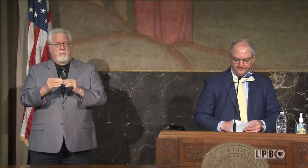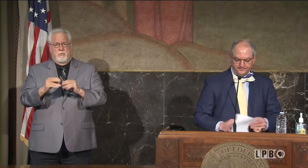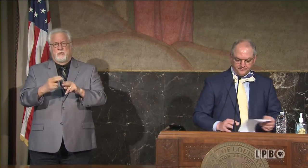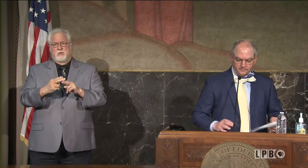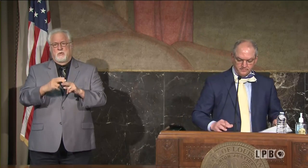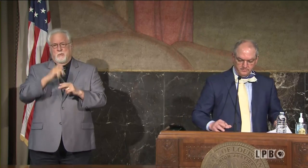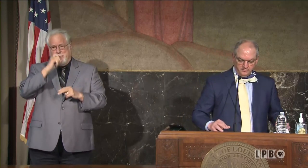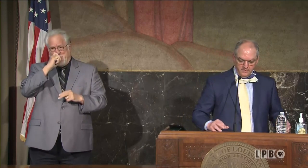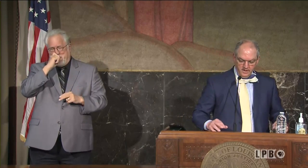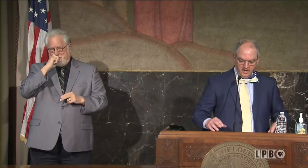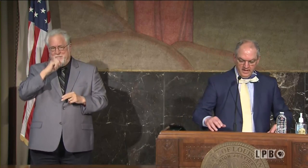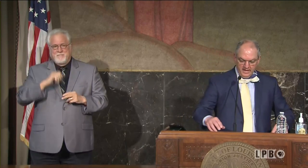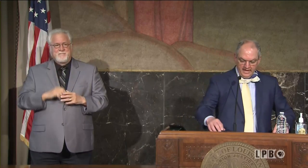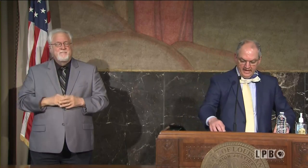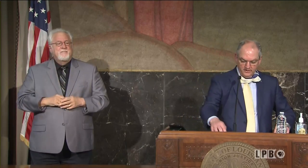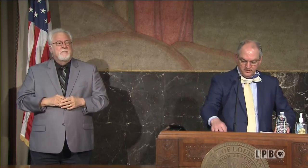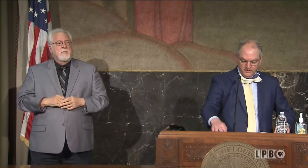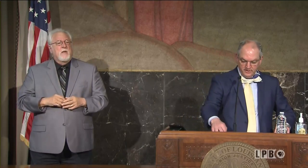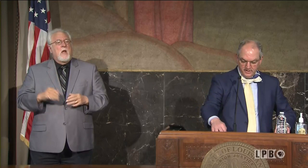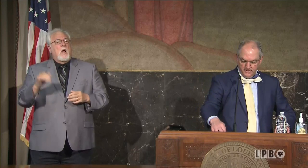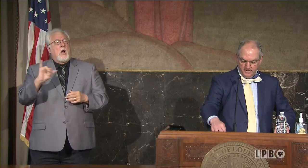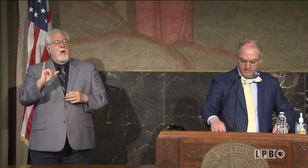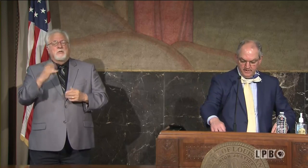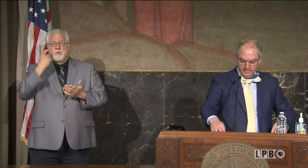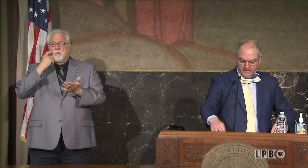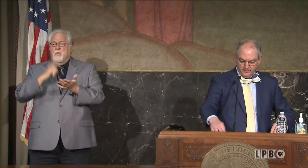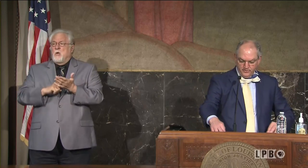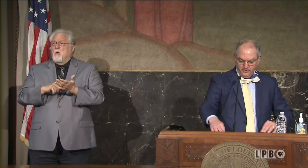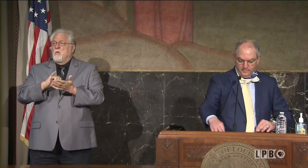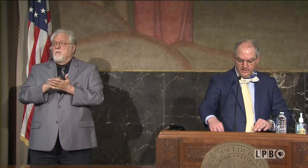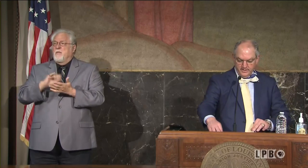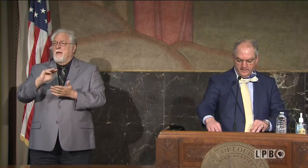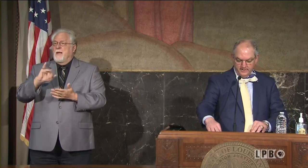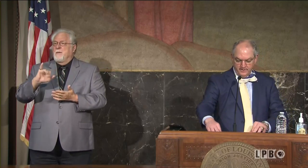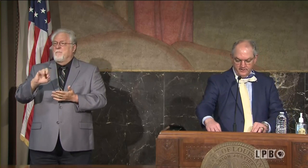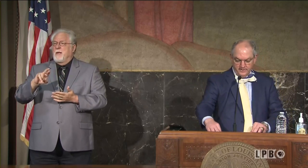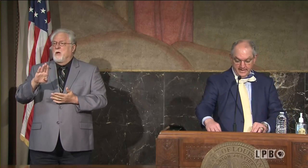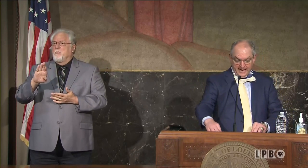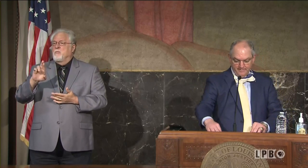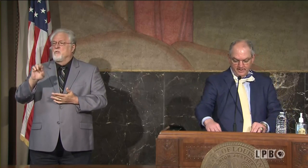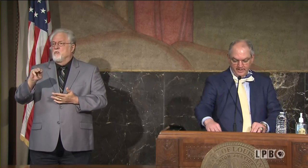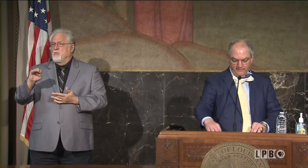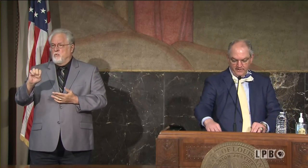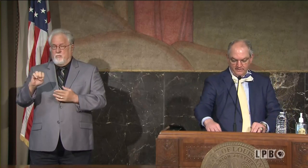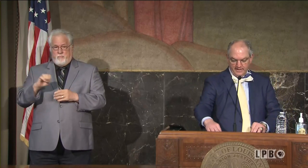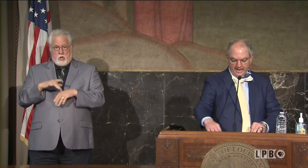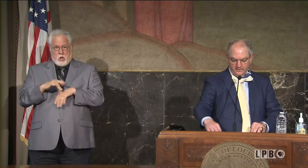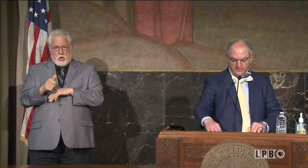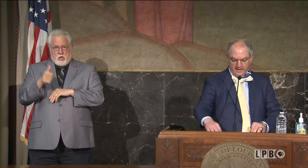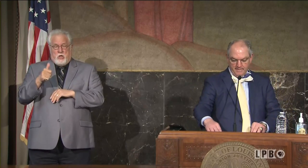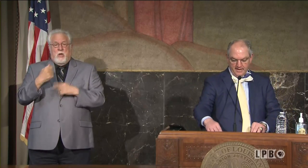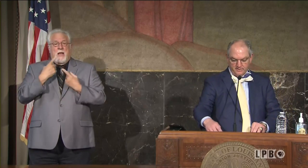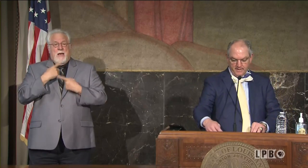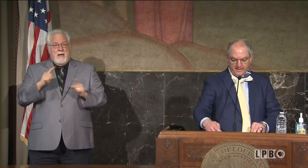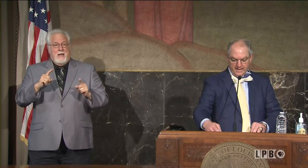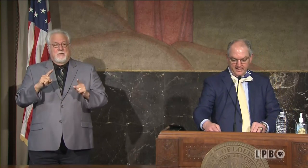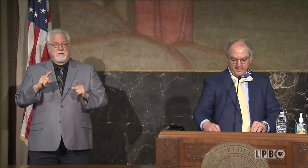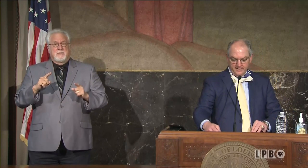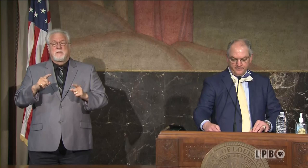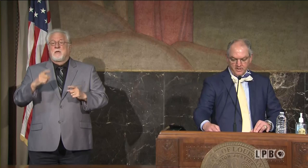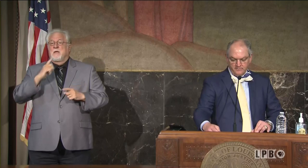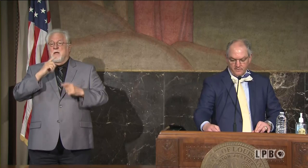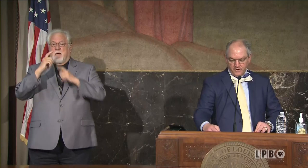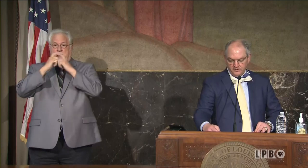order. I also know that Mayor Broome, earlier today I believe, has announced a mask